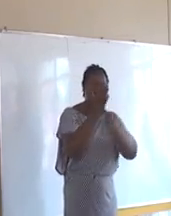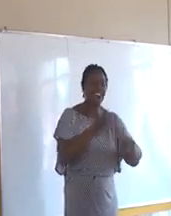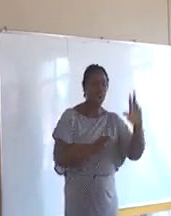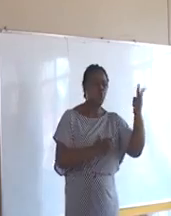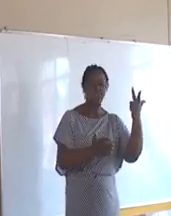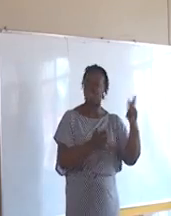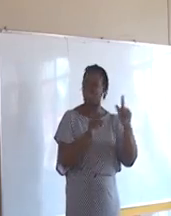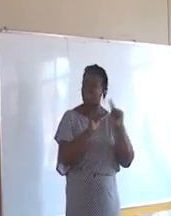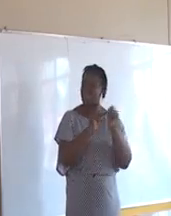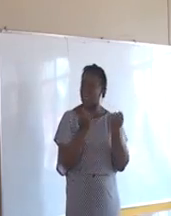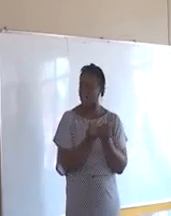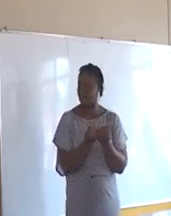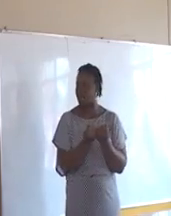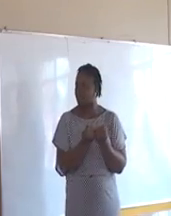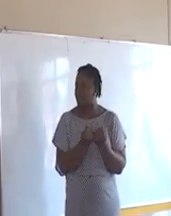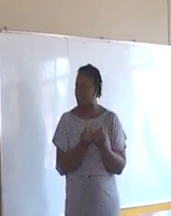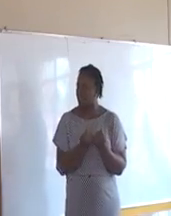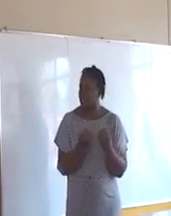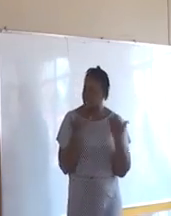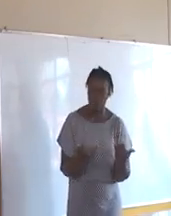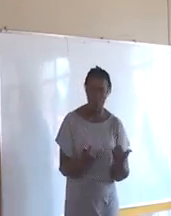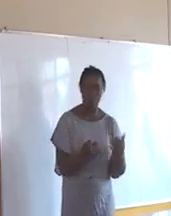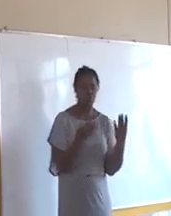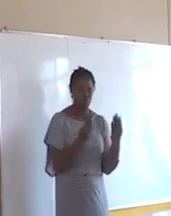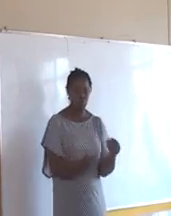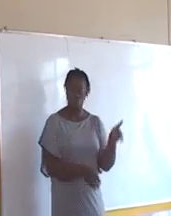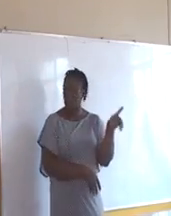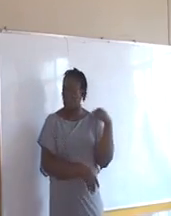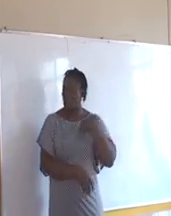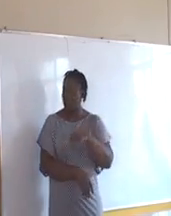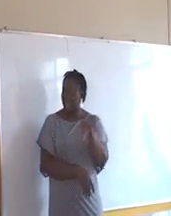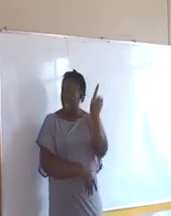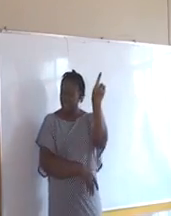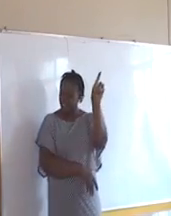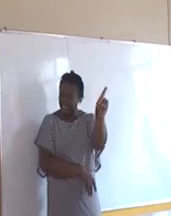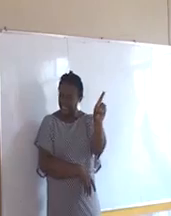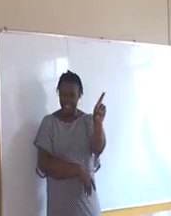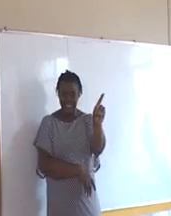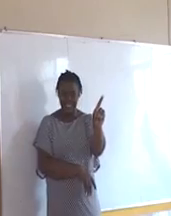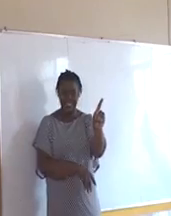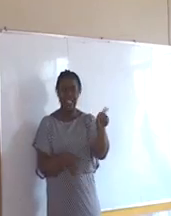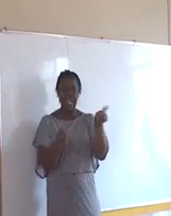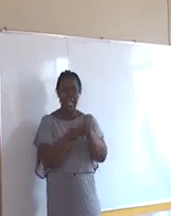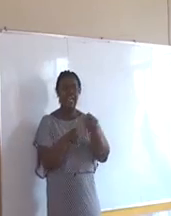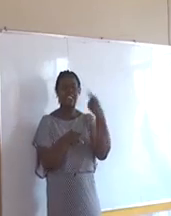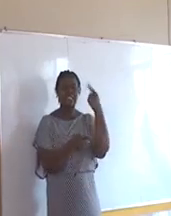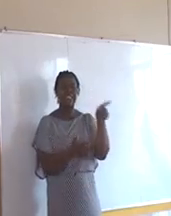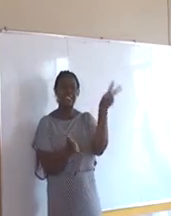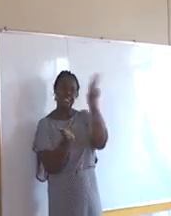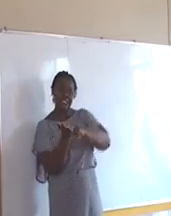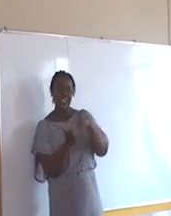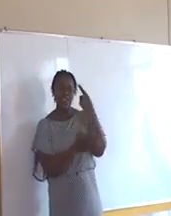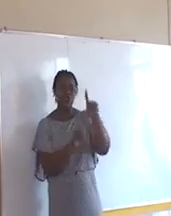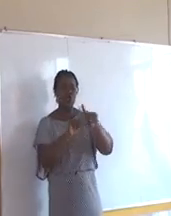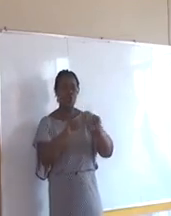by the way of definition, as we said earlier, D, which is the symbol for the common difference, we